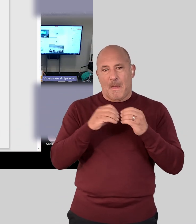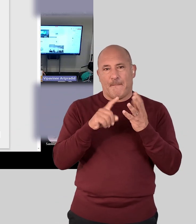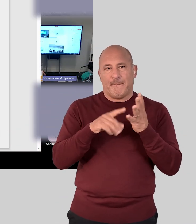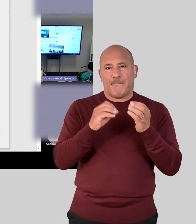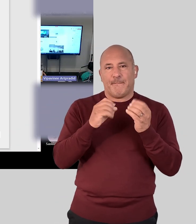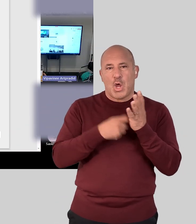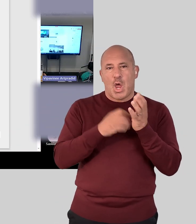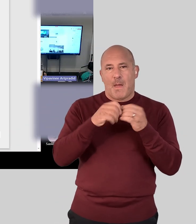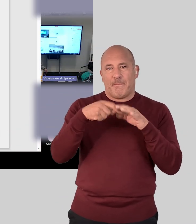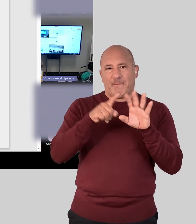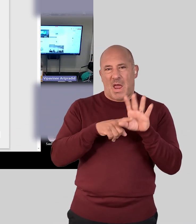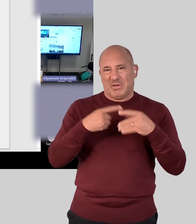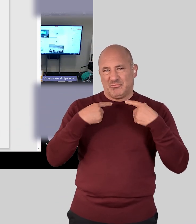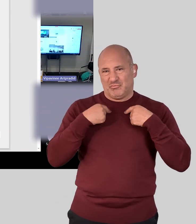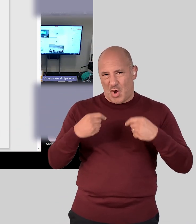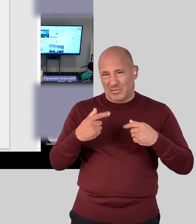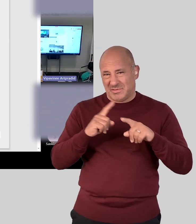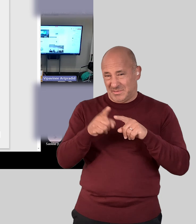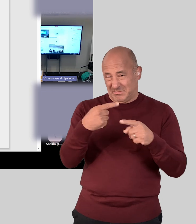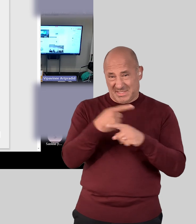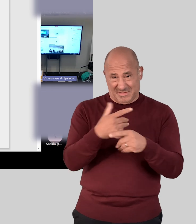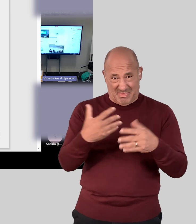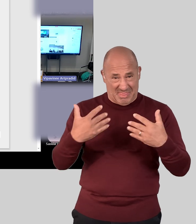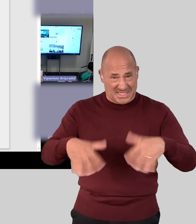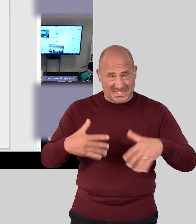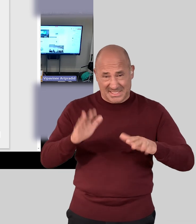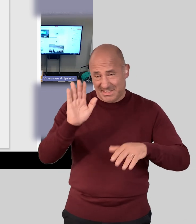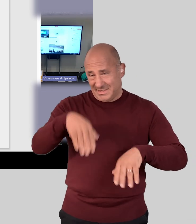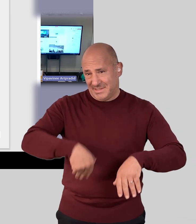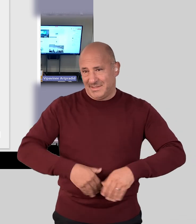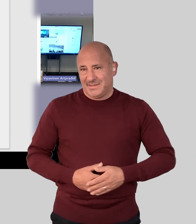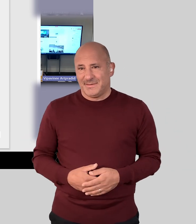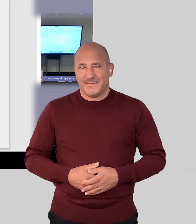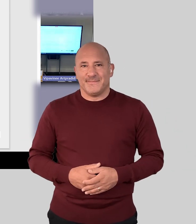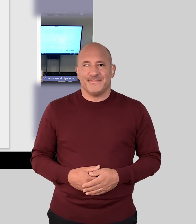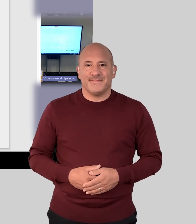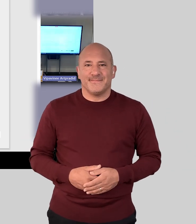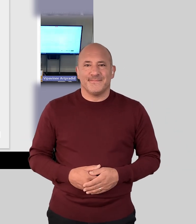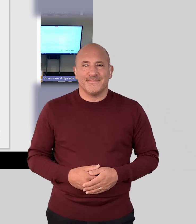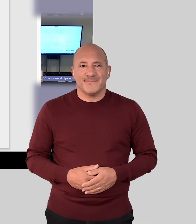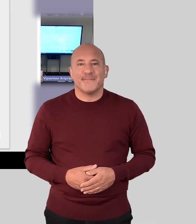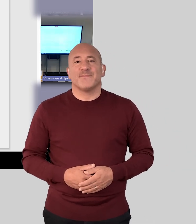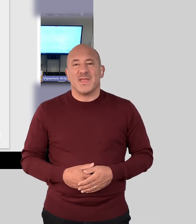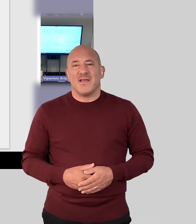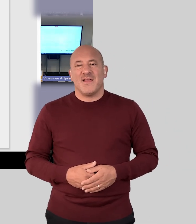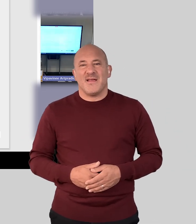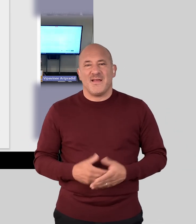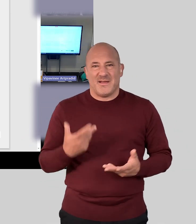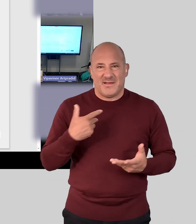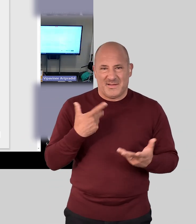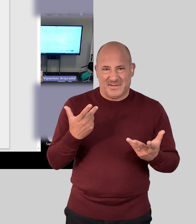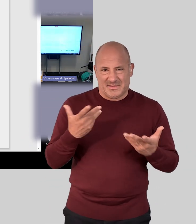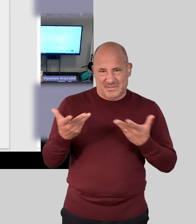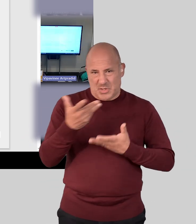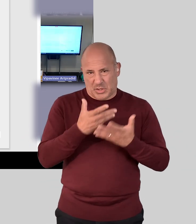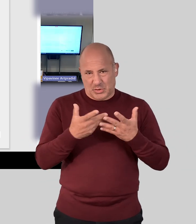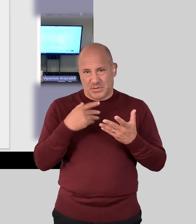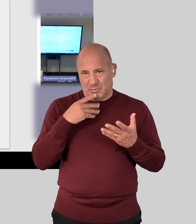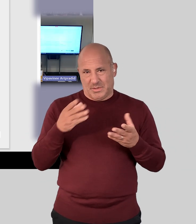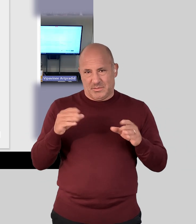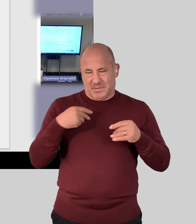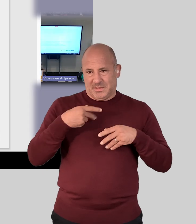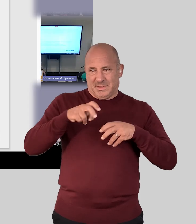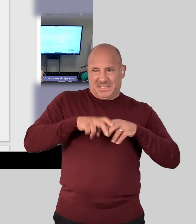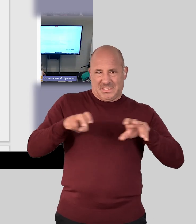Burberry shirt. So that's all you've missed really. So yeah, then we're going to close the discussion back in our